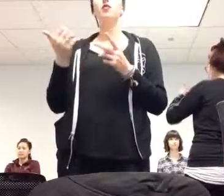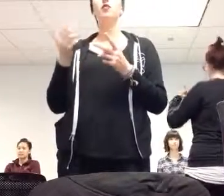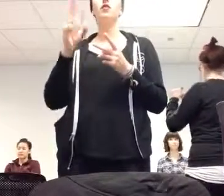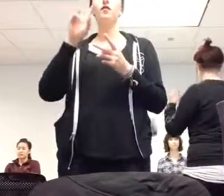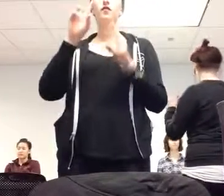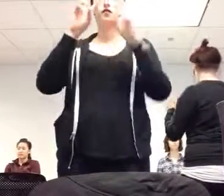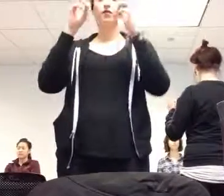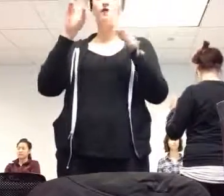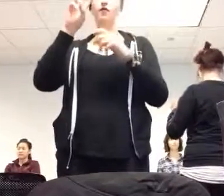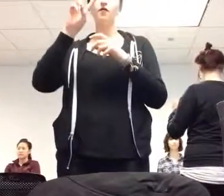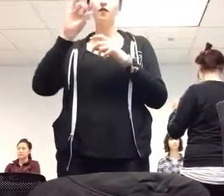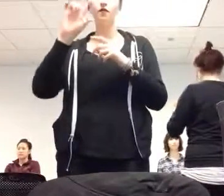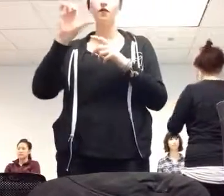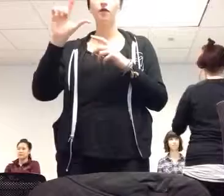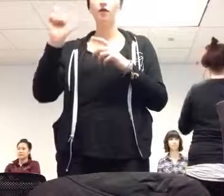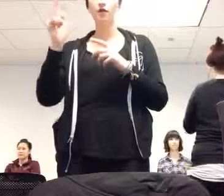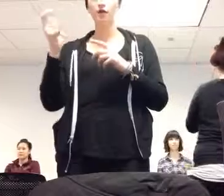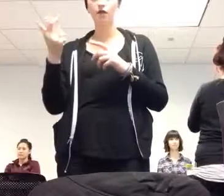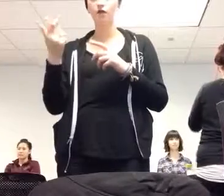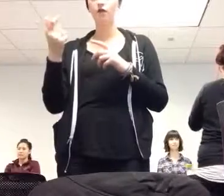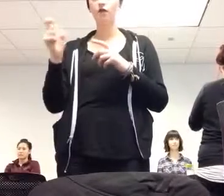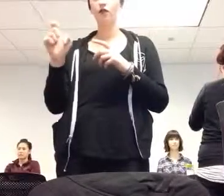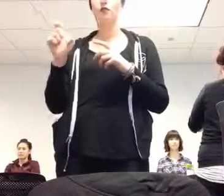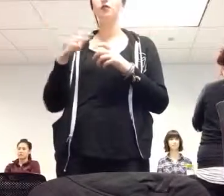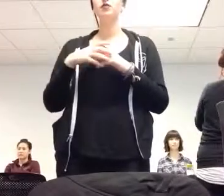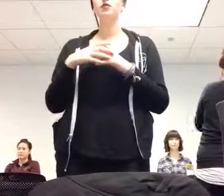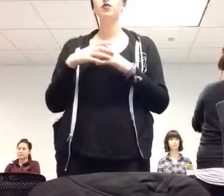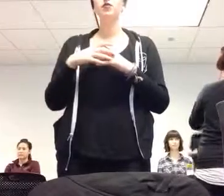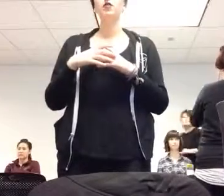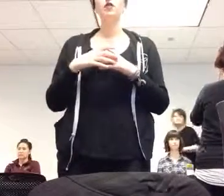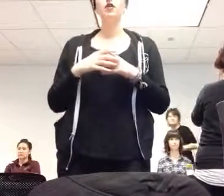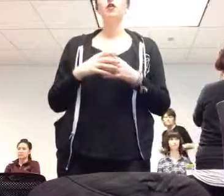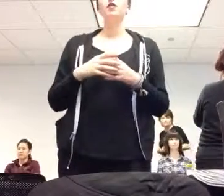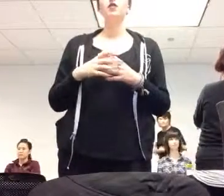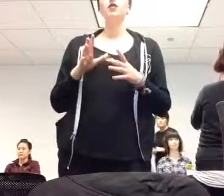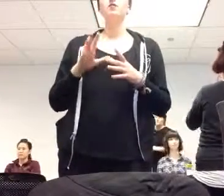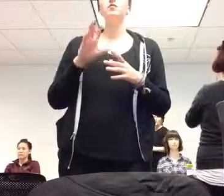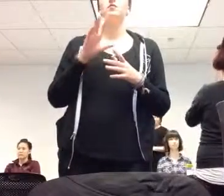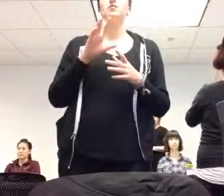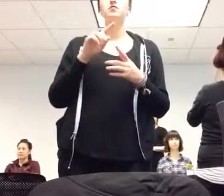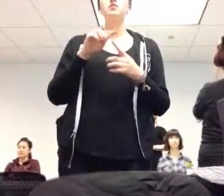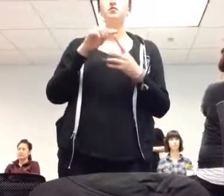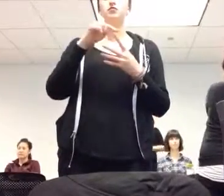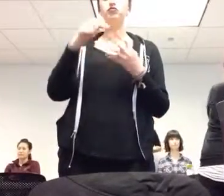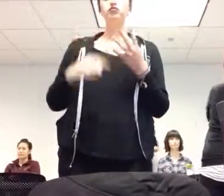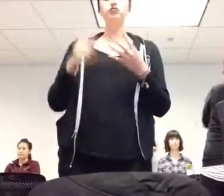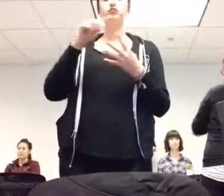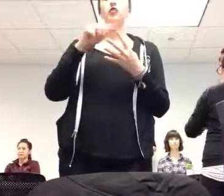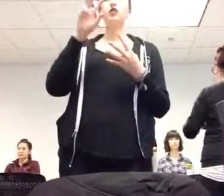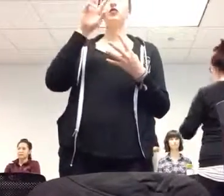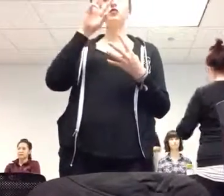6 million buildings, 84,000 schools, 43,000 libraries,